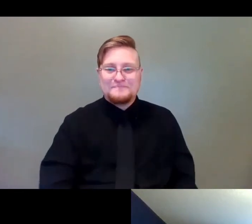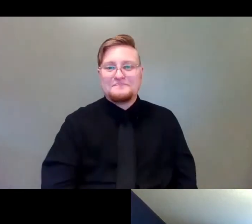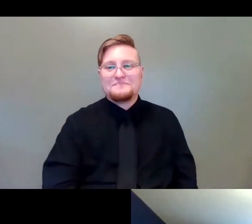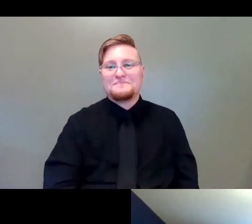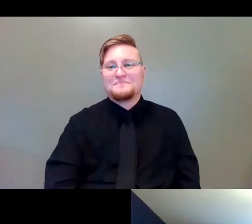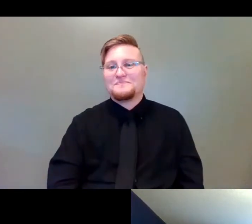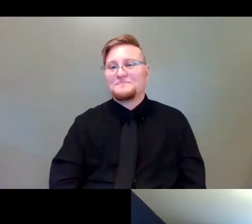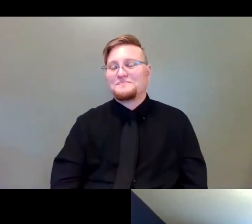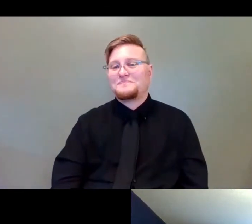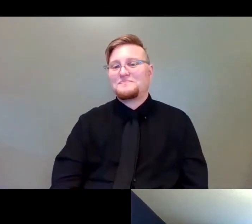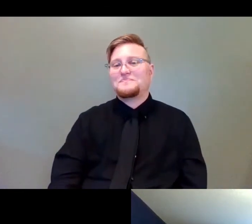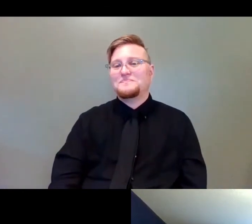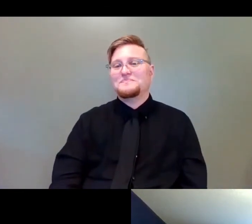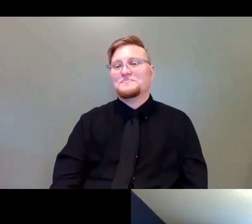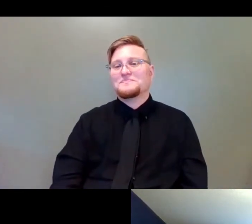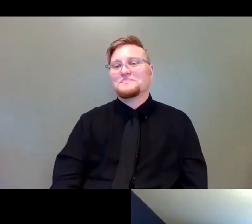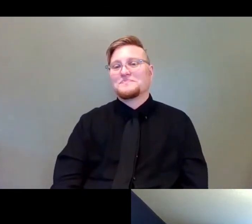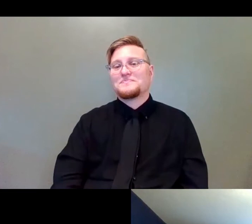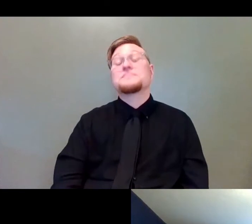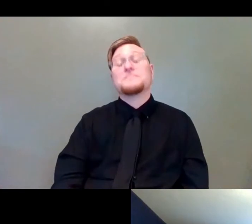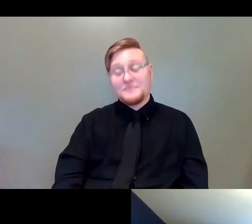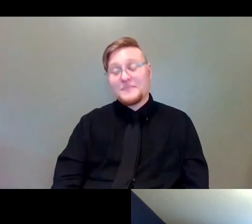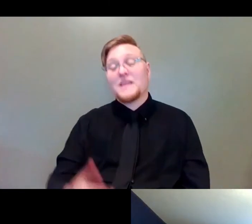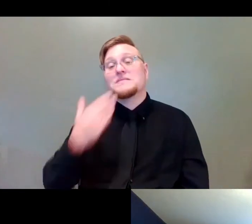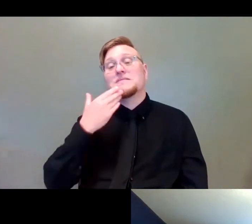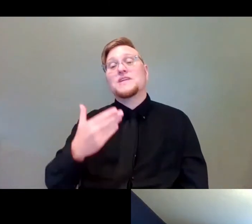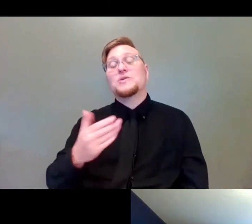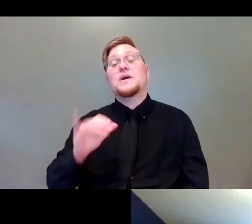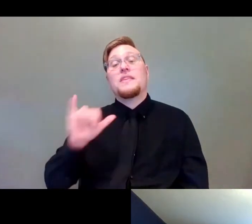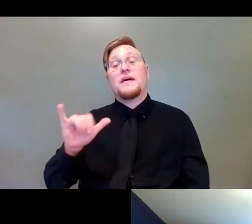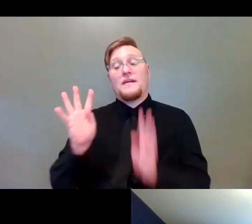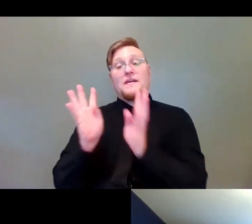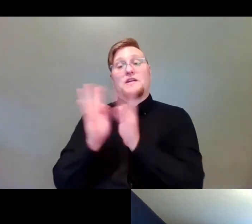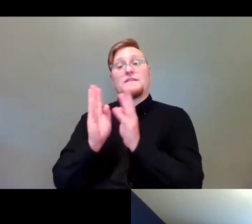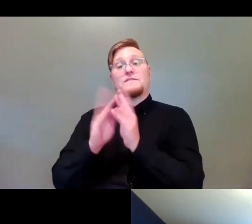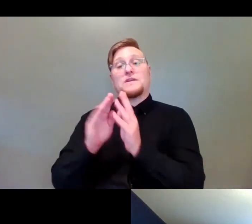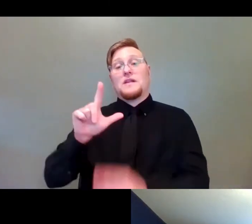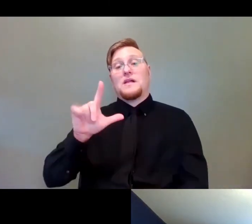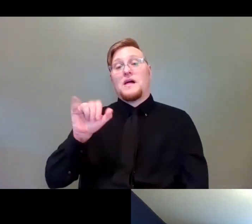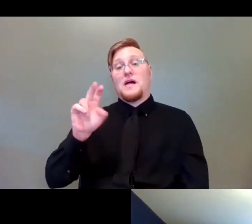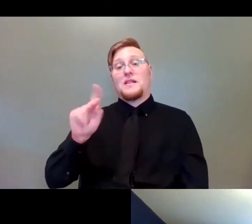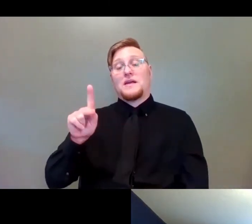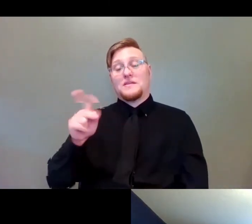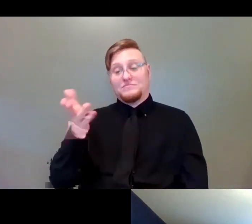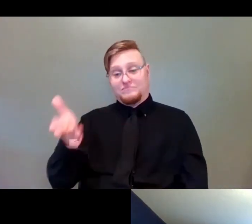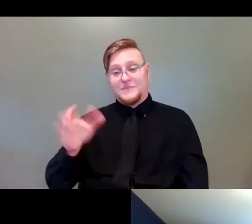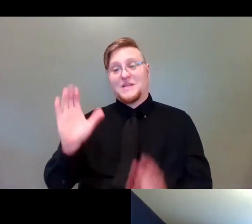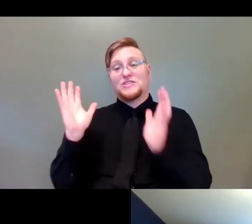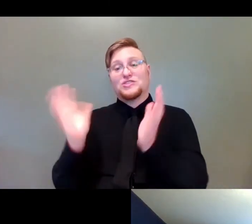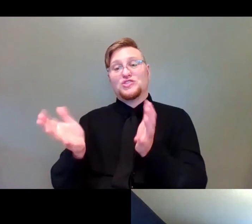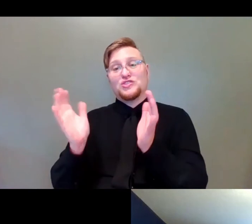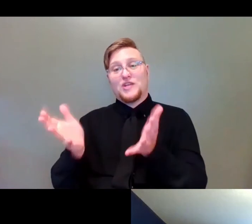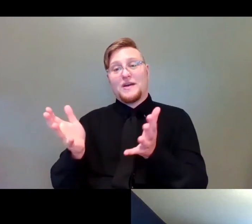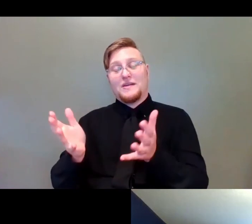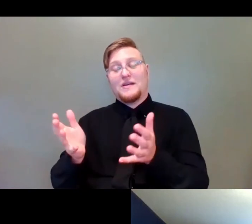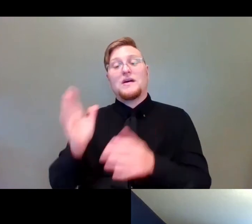Thank you. And we did get the link to the All Hands virtual conference, everyone. It is in the chat now, so there'll